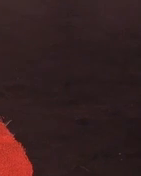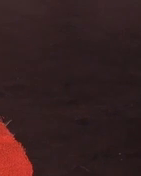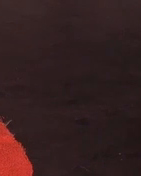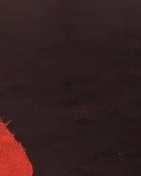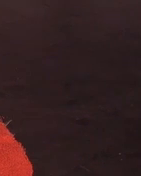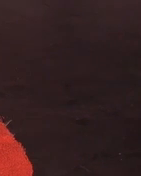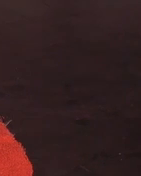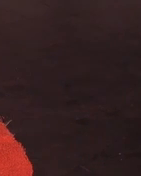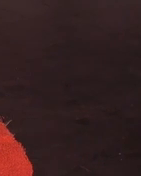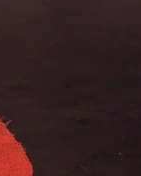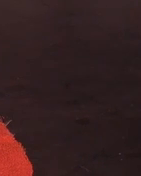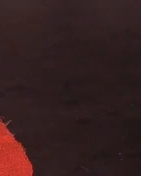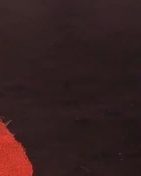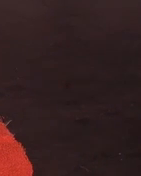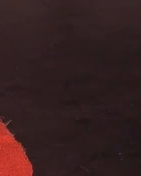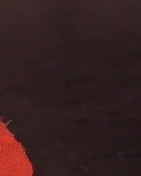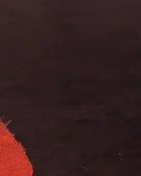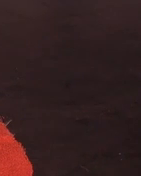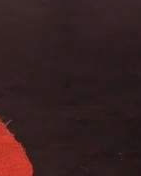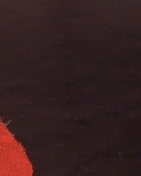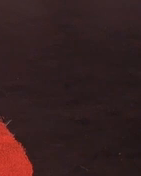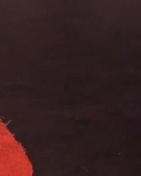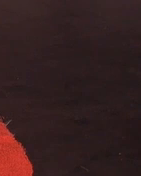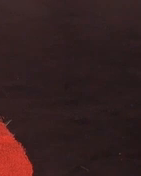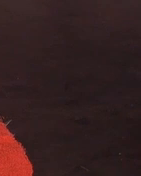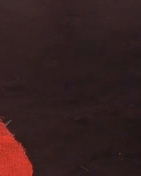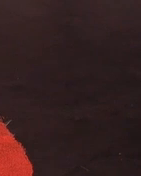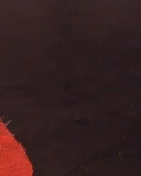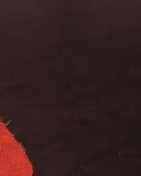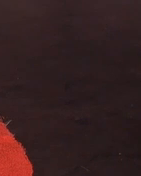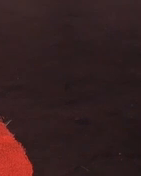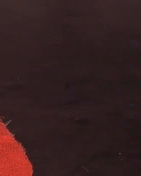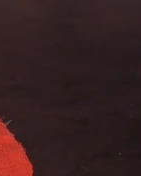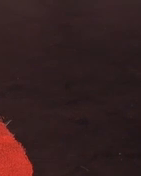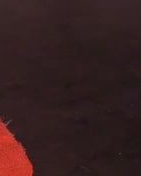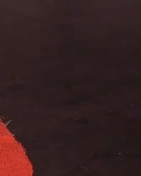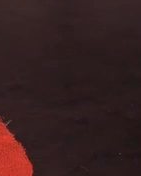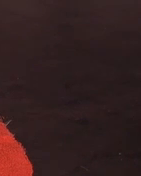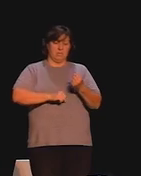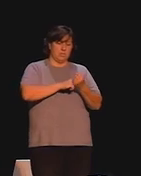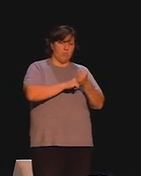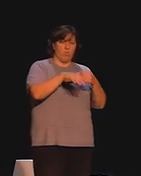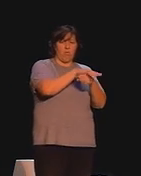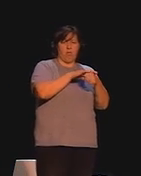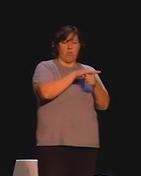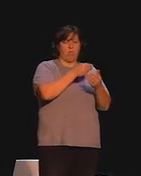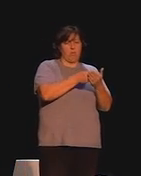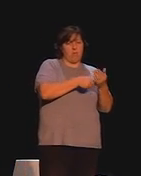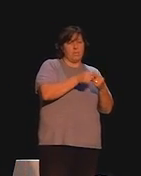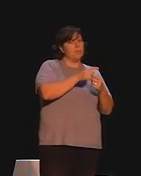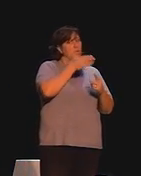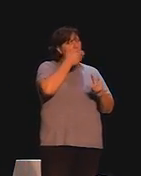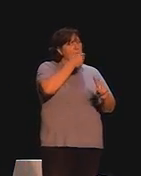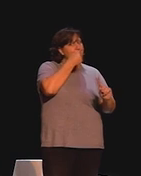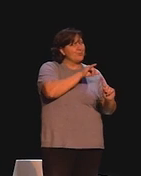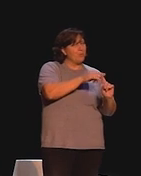also takes a lot of carbon footprint to get to us. So let's support our local economy, and let's face it, it's really good food. The other